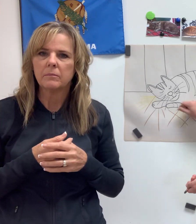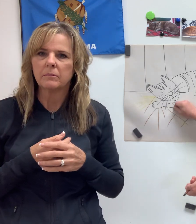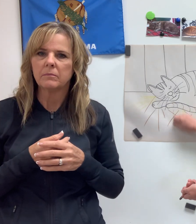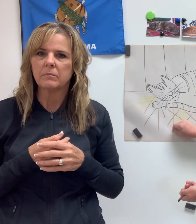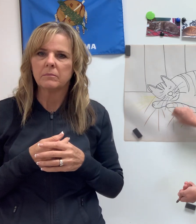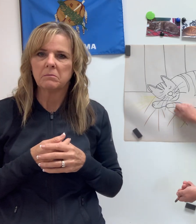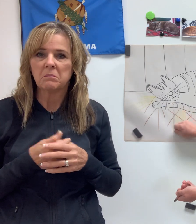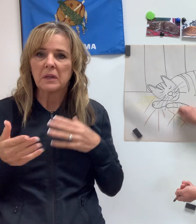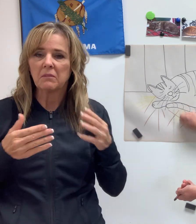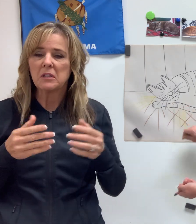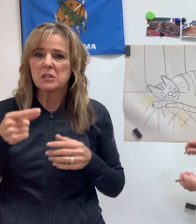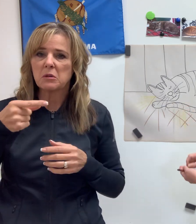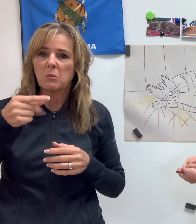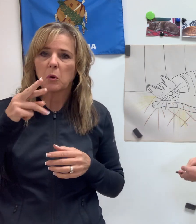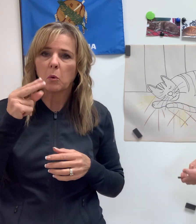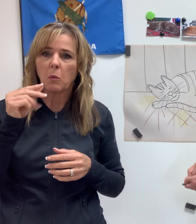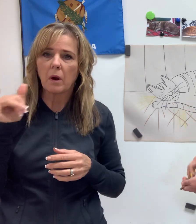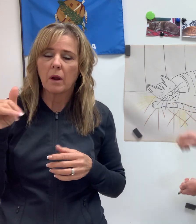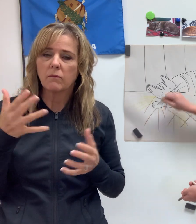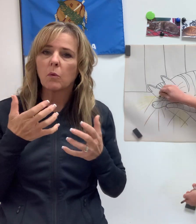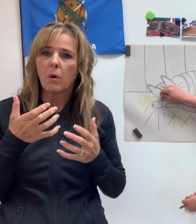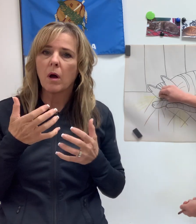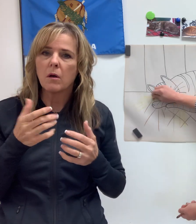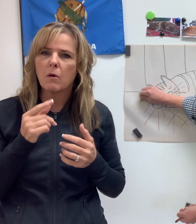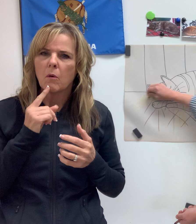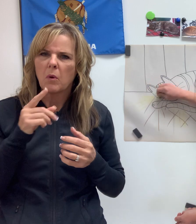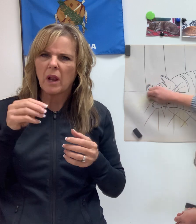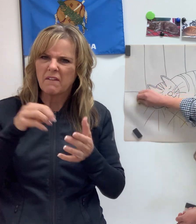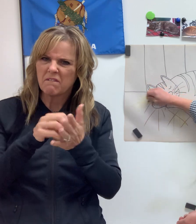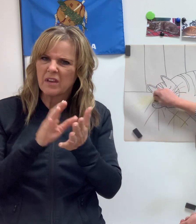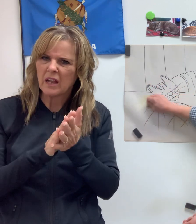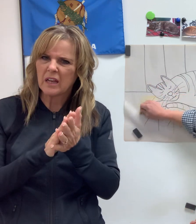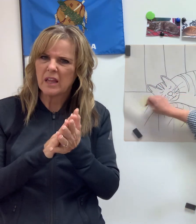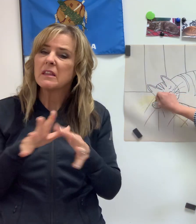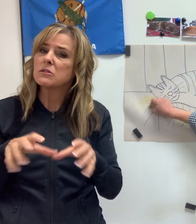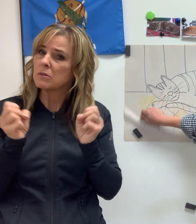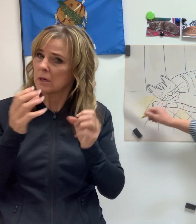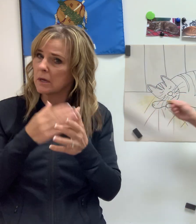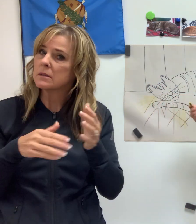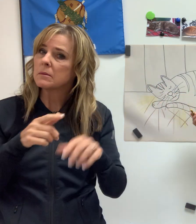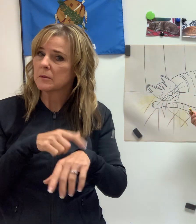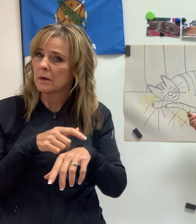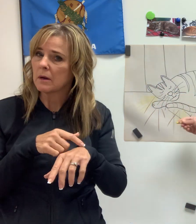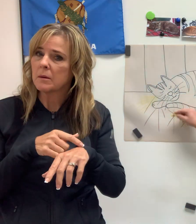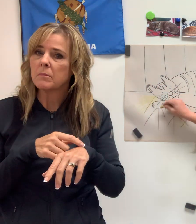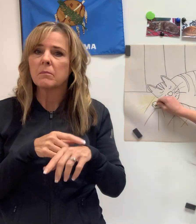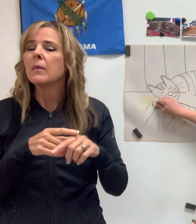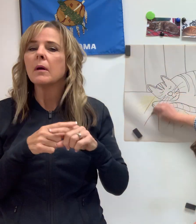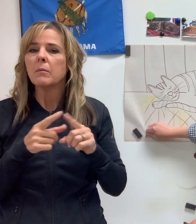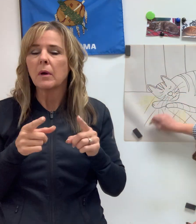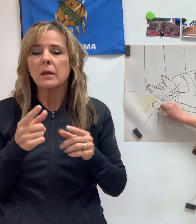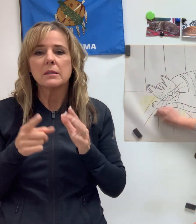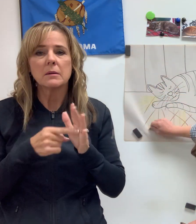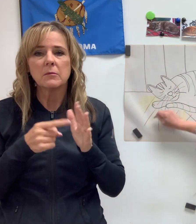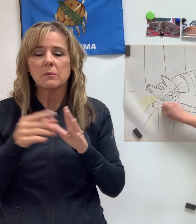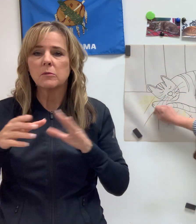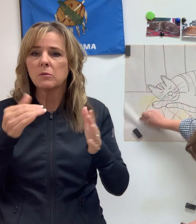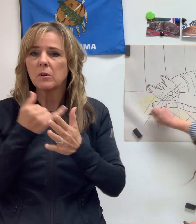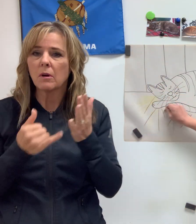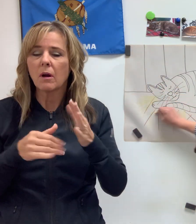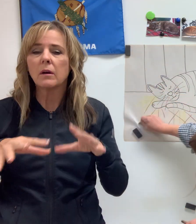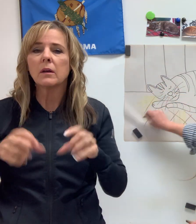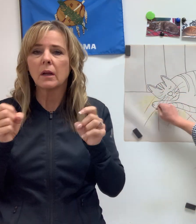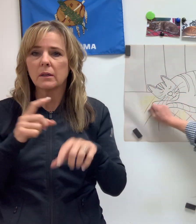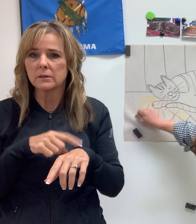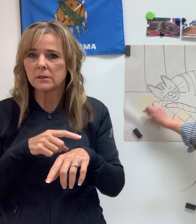And even some gray if you wanted to. And really fill in. This will take some time. But sometimes doing art takes